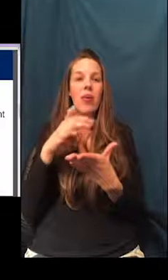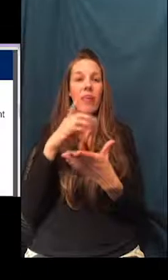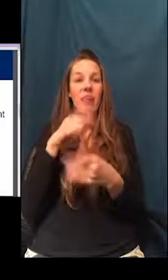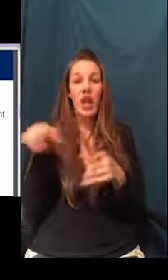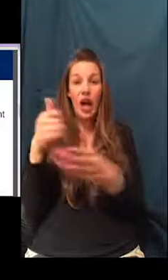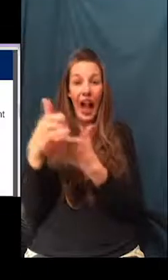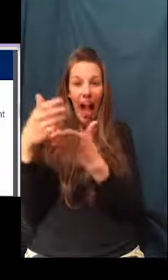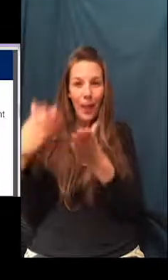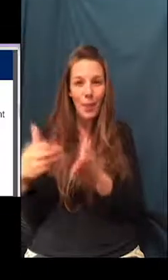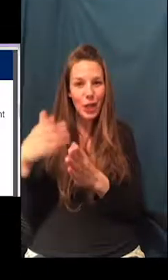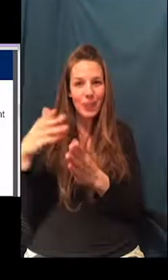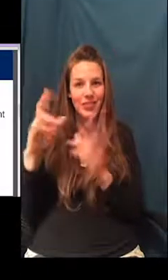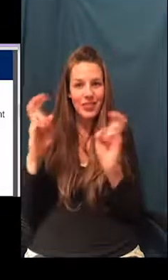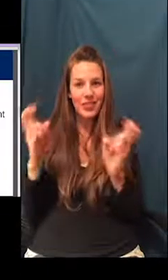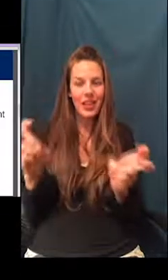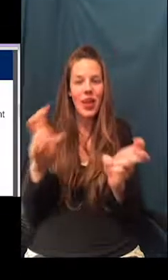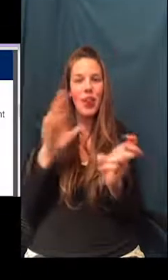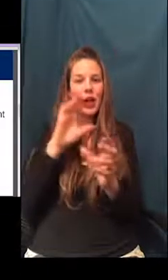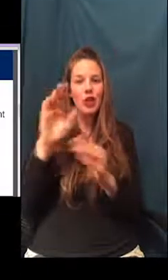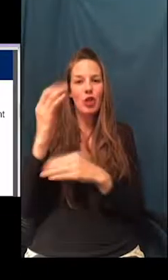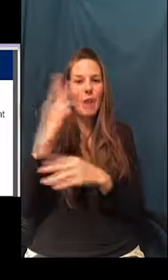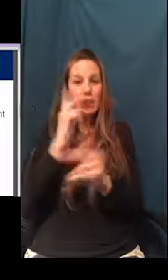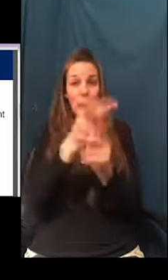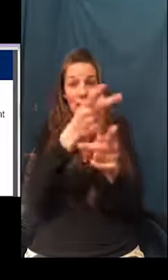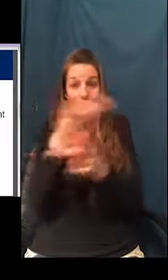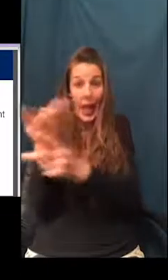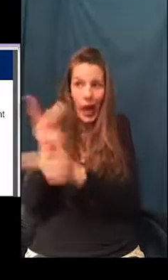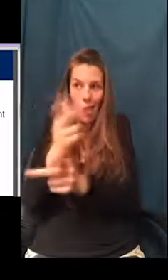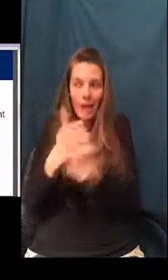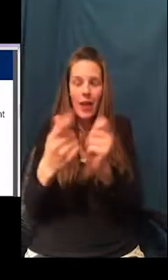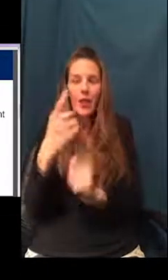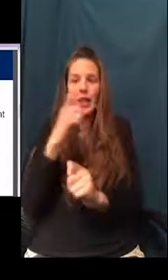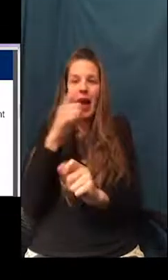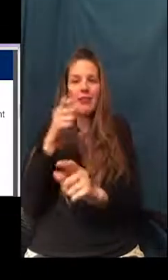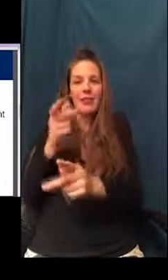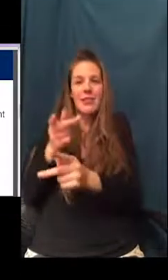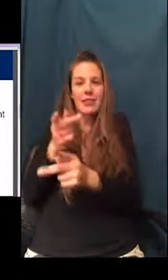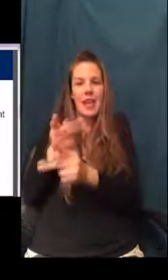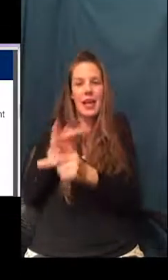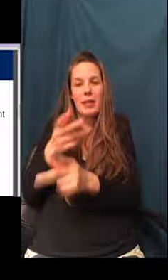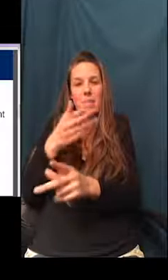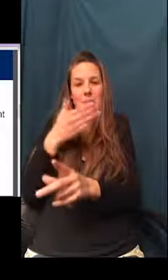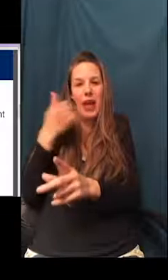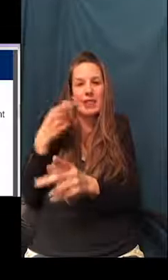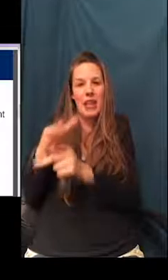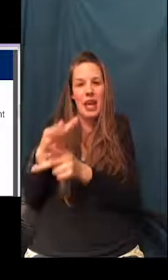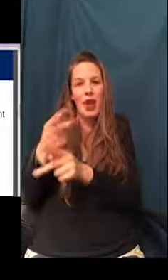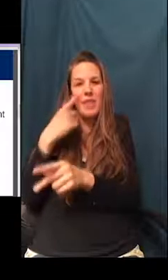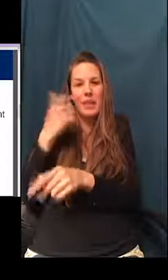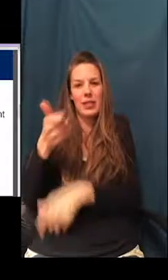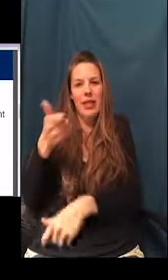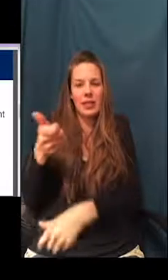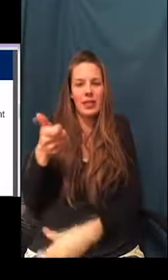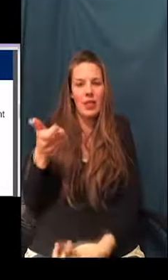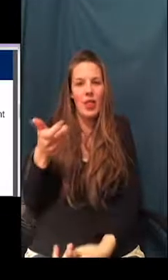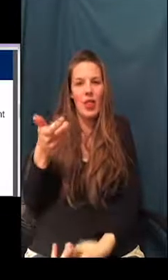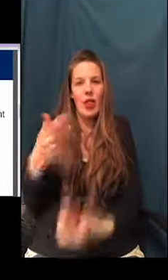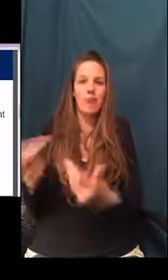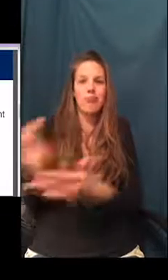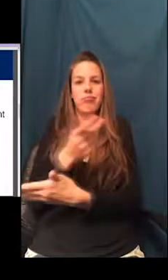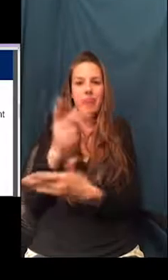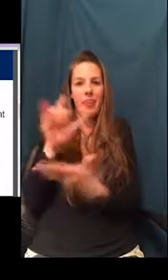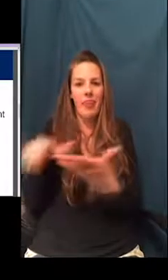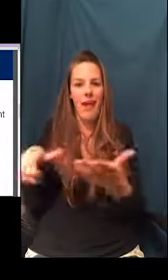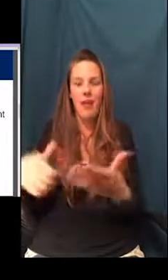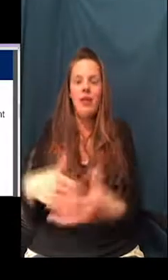they're helpers and their job is to care for everybody else and not necessarily take the best care of, put themselves at the front